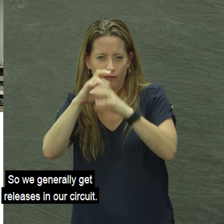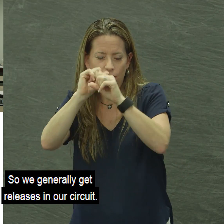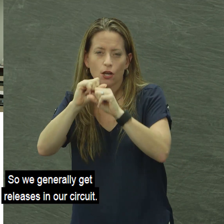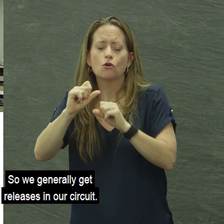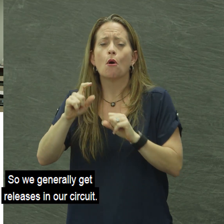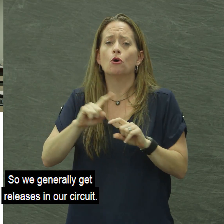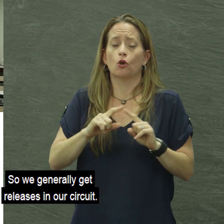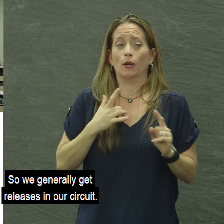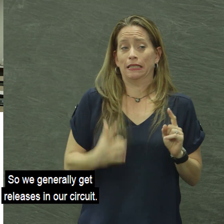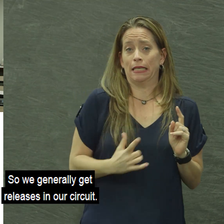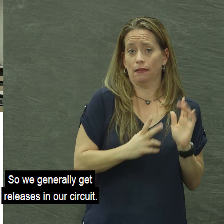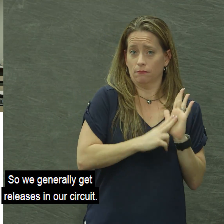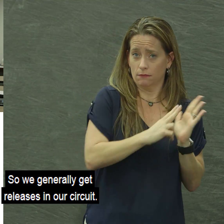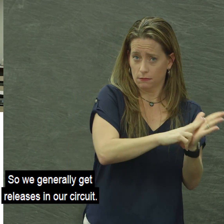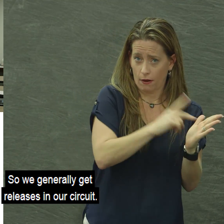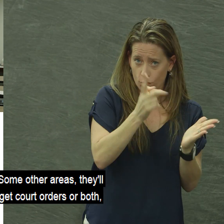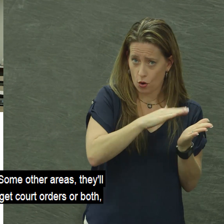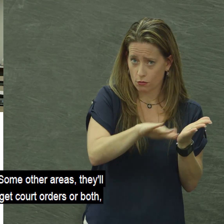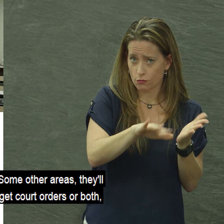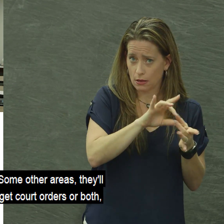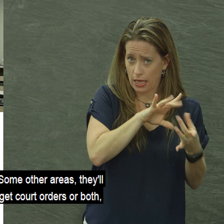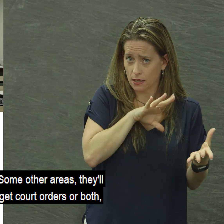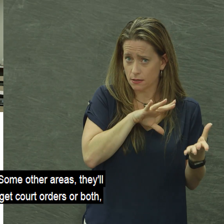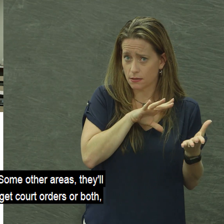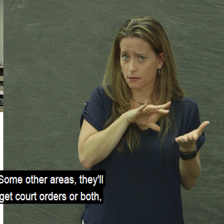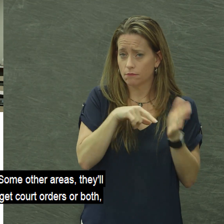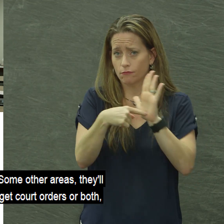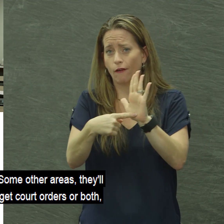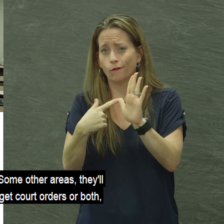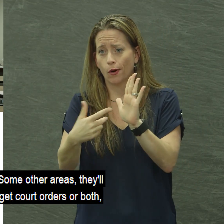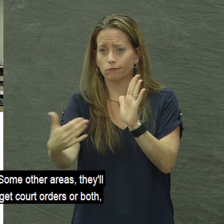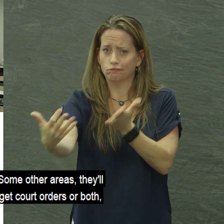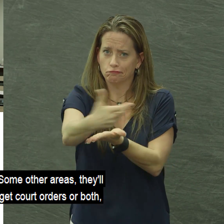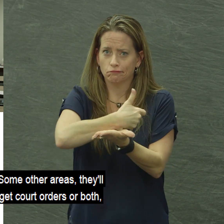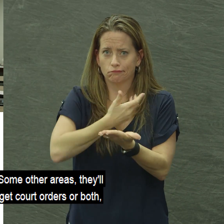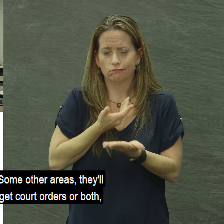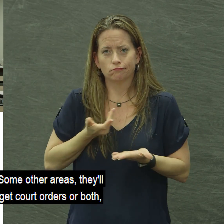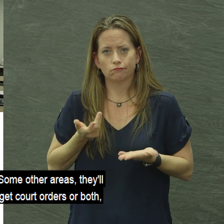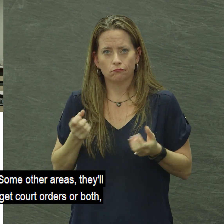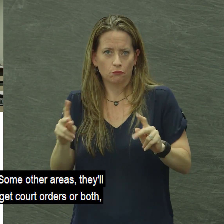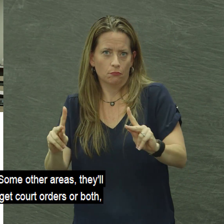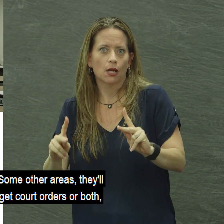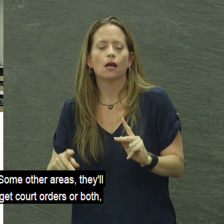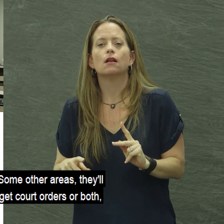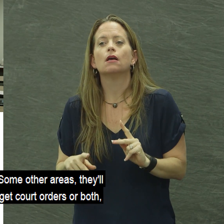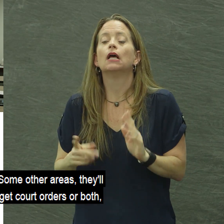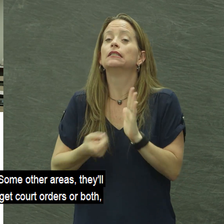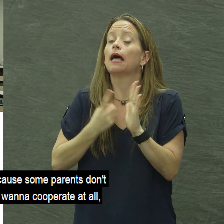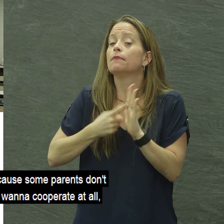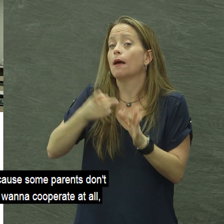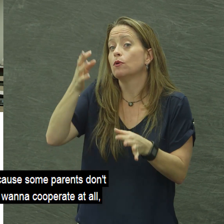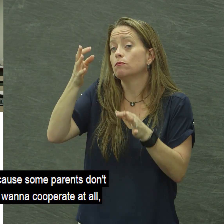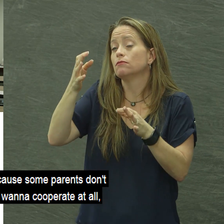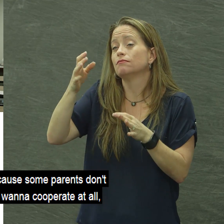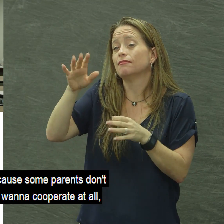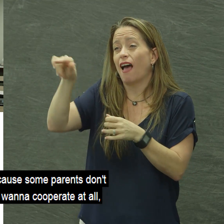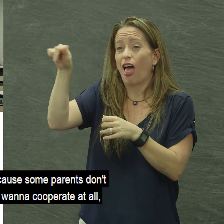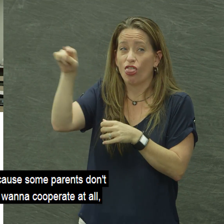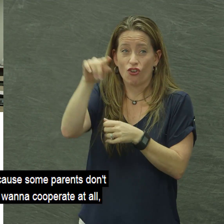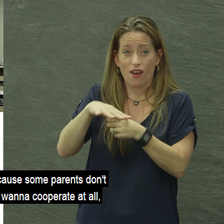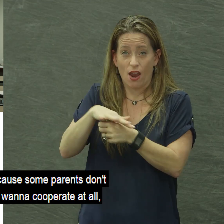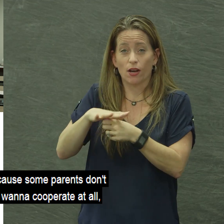get releases in our circuit. Some other areas, they'll get court orders or both, because some